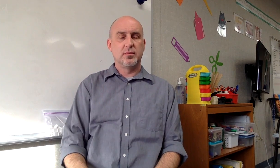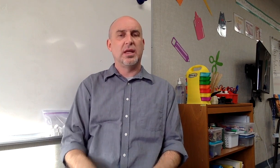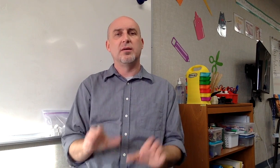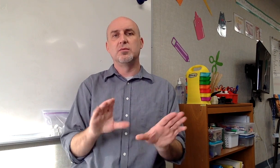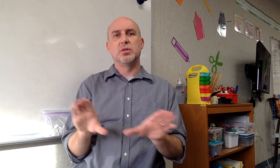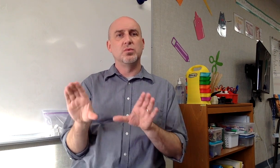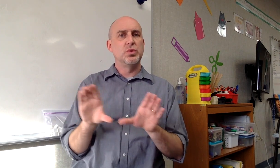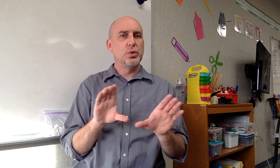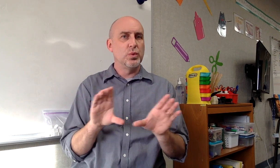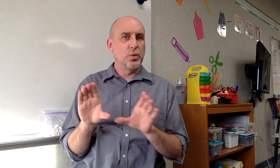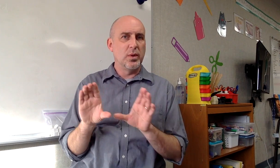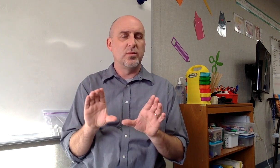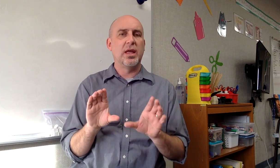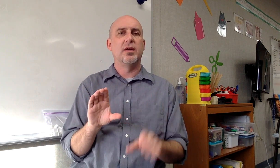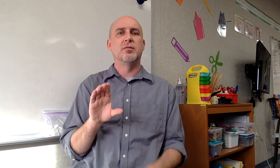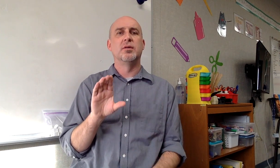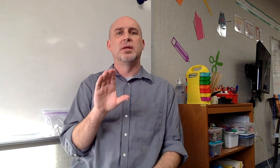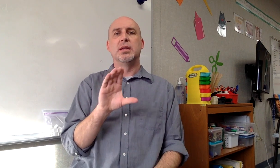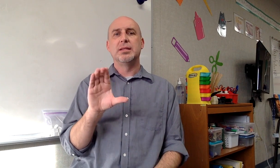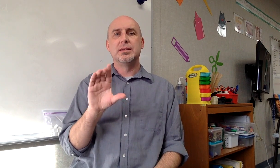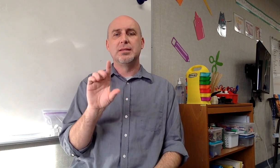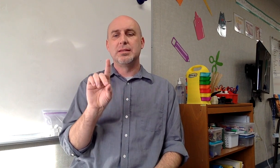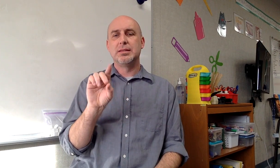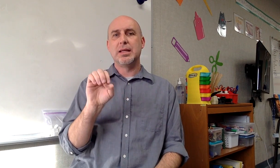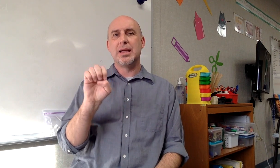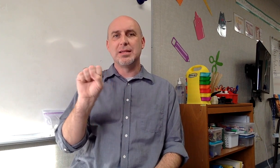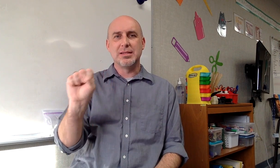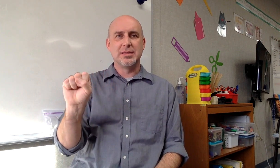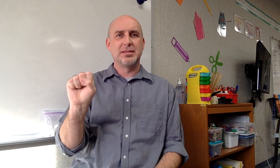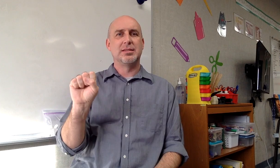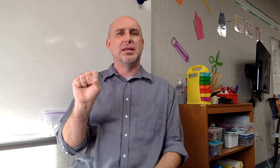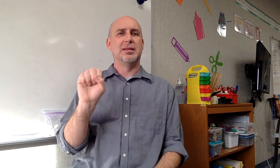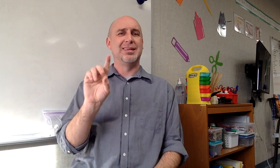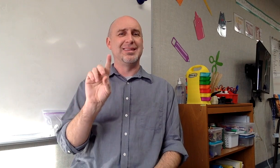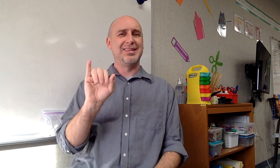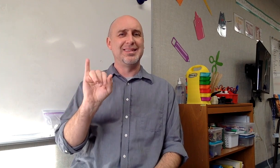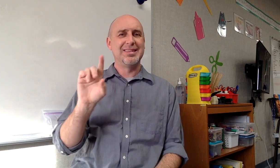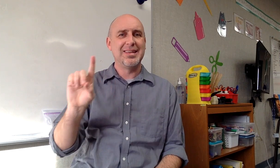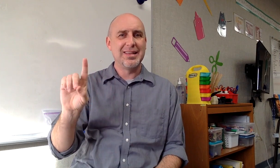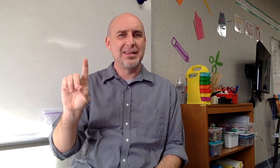have do, and we have does and did, and